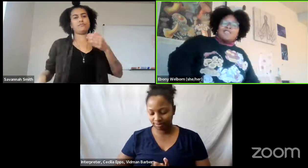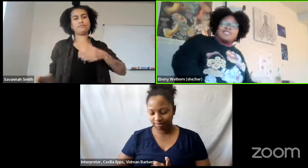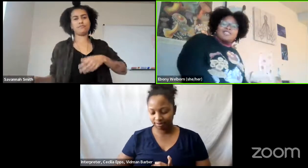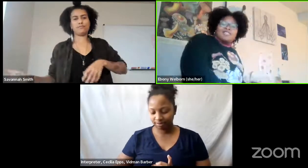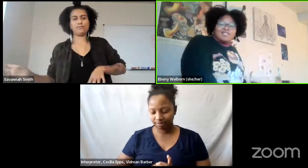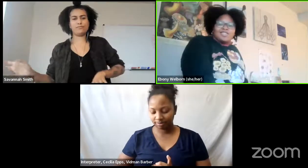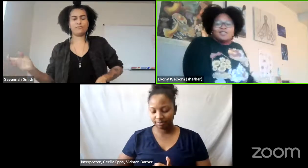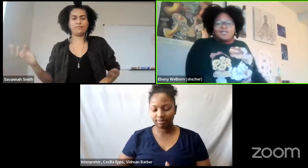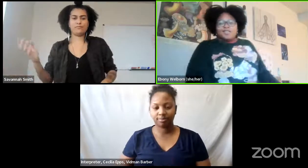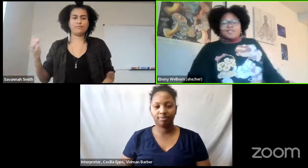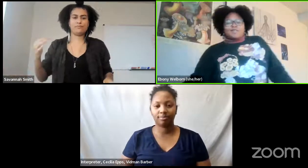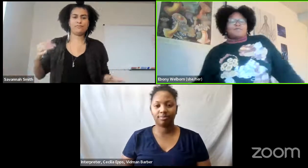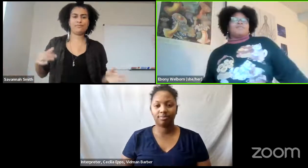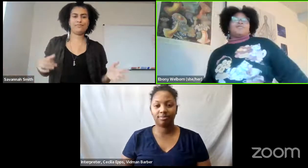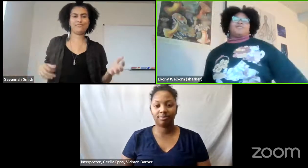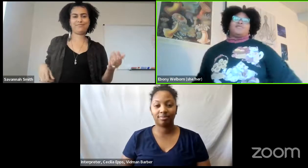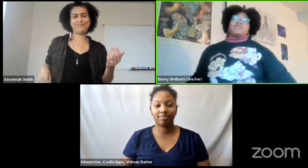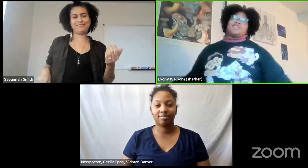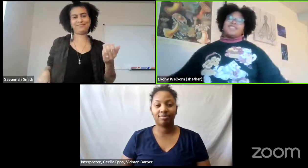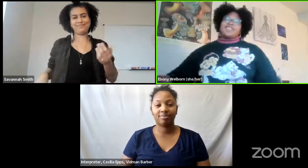And if that one's a little too difficult,